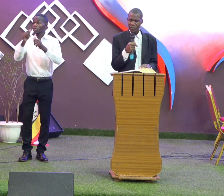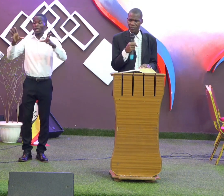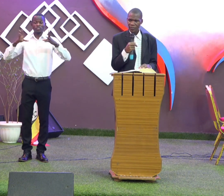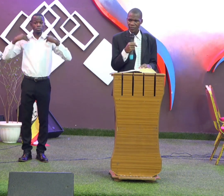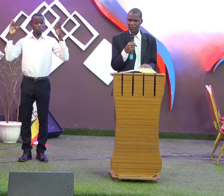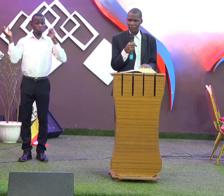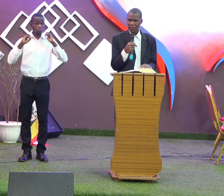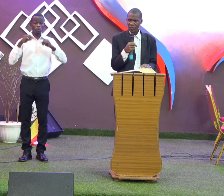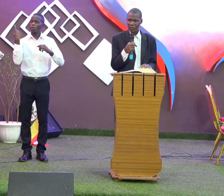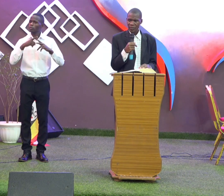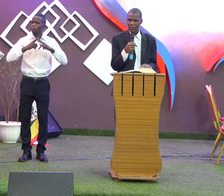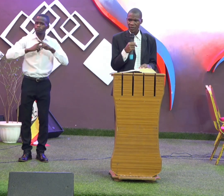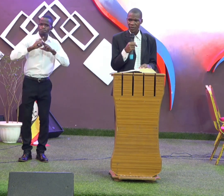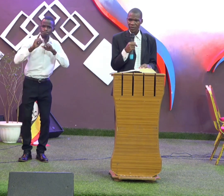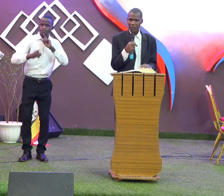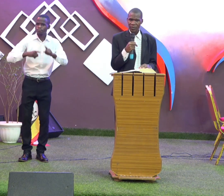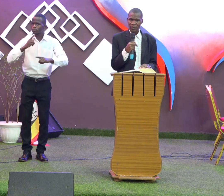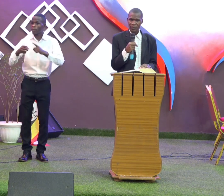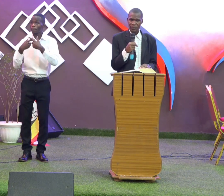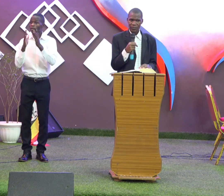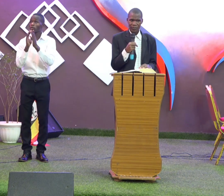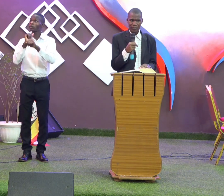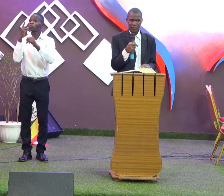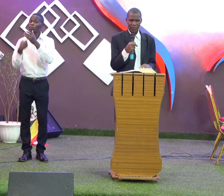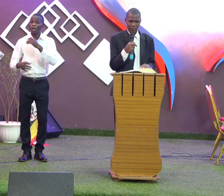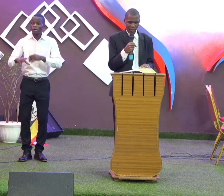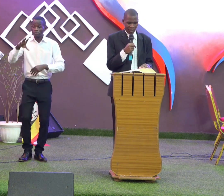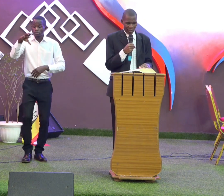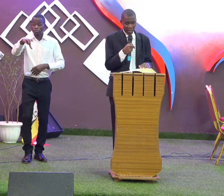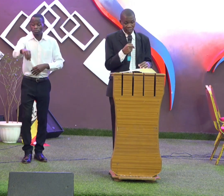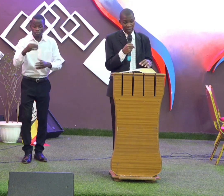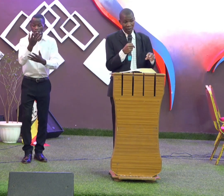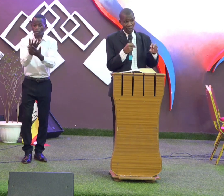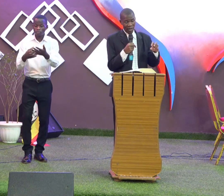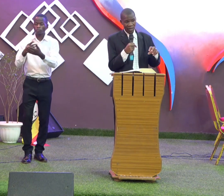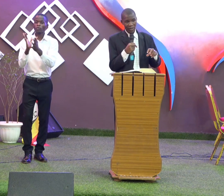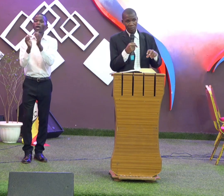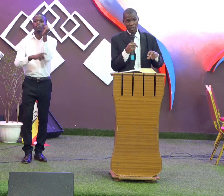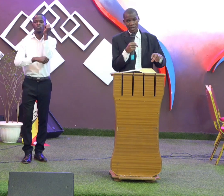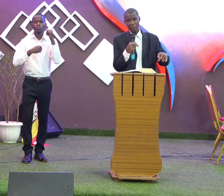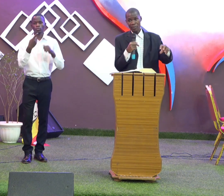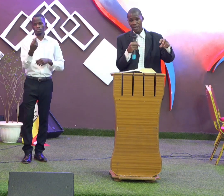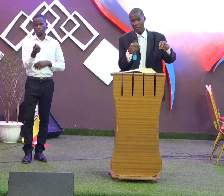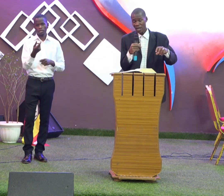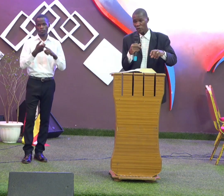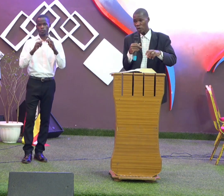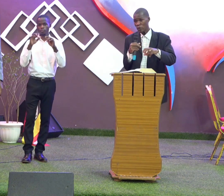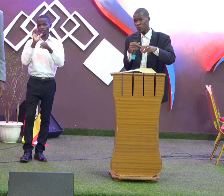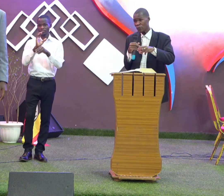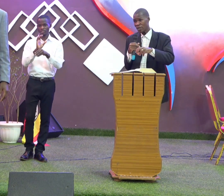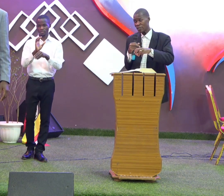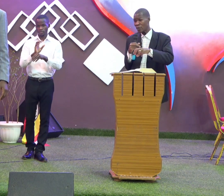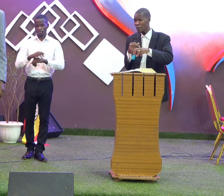nti yakwata mu kibbo naaga nange zino nzeetwalidde. That young man became mad and